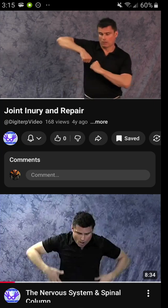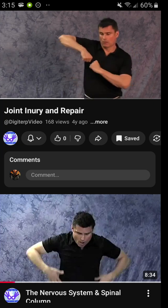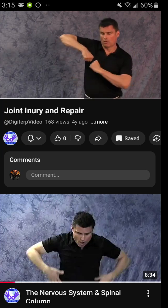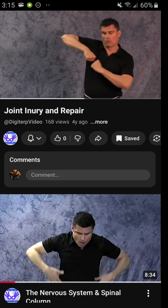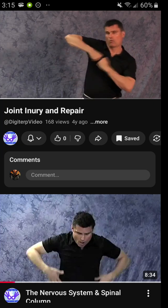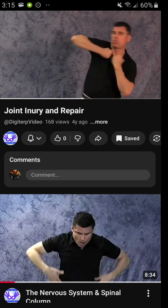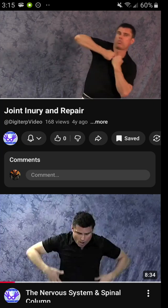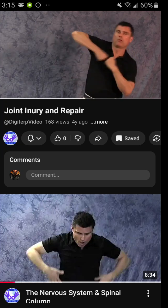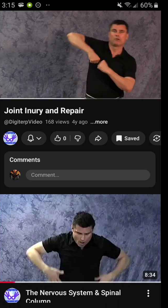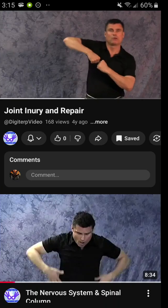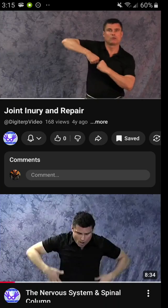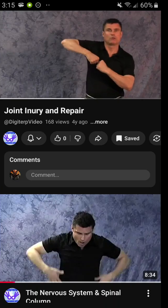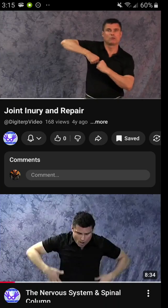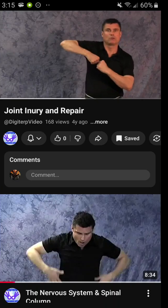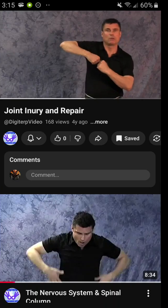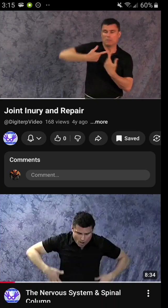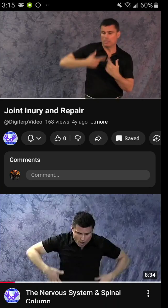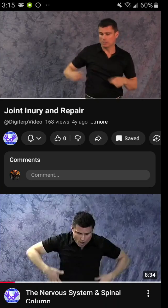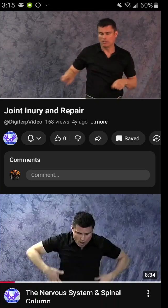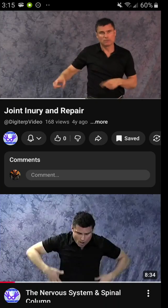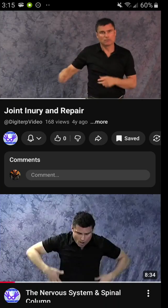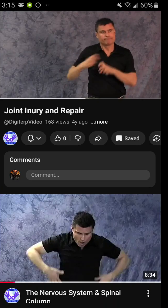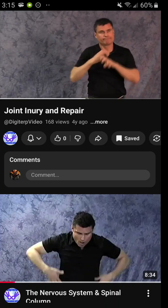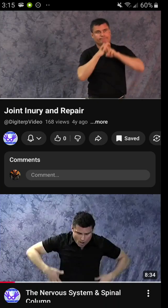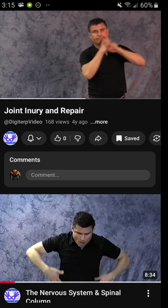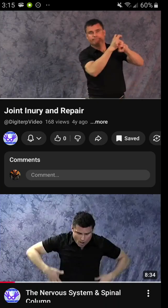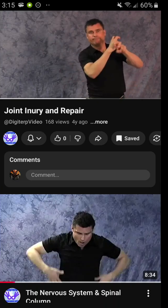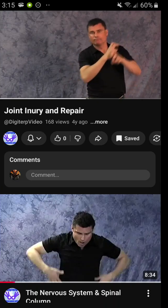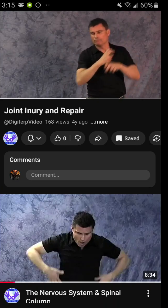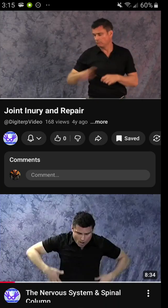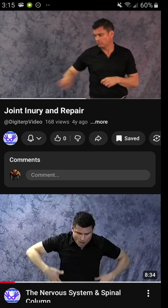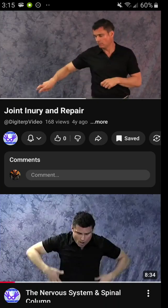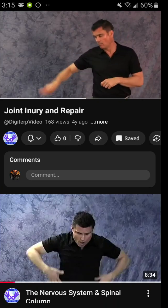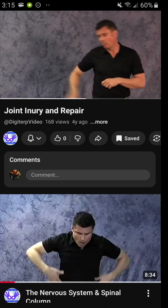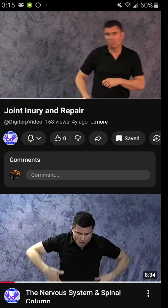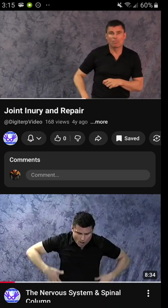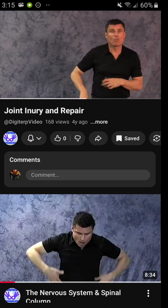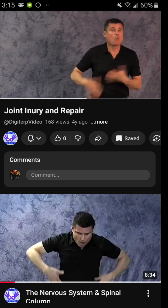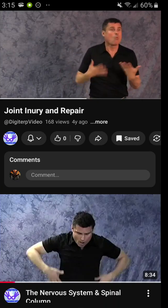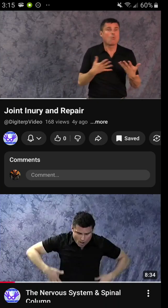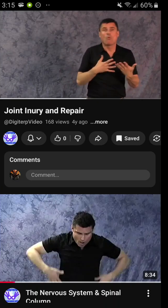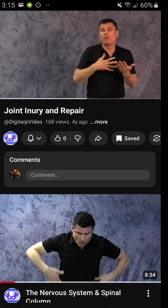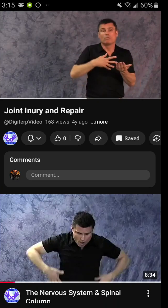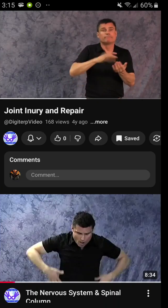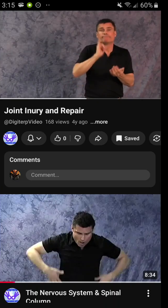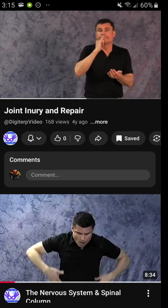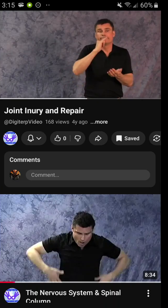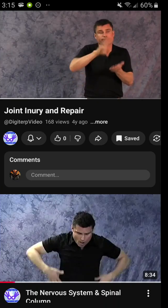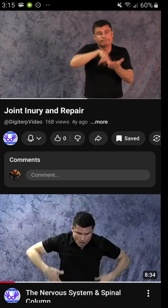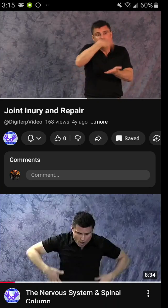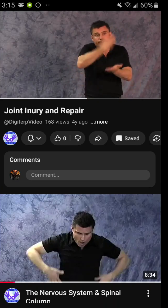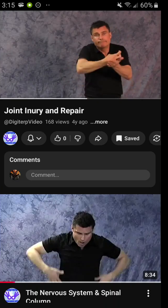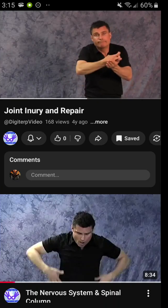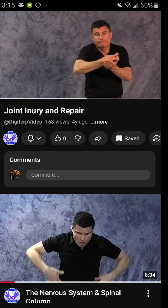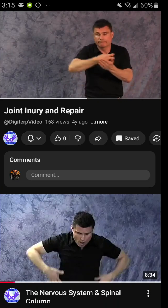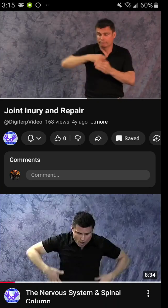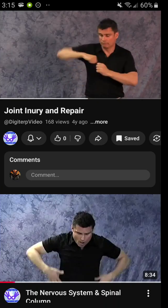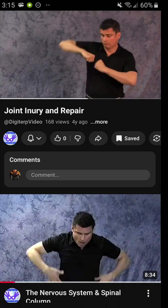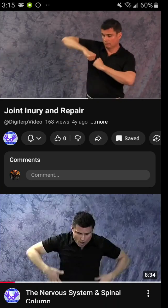more aligned with an athletic movement